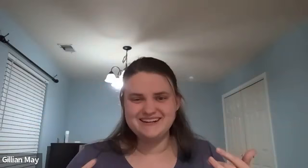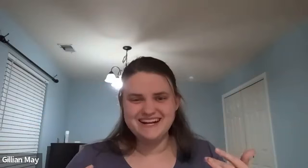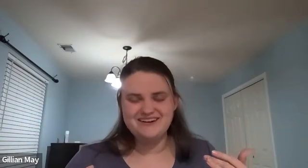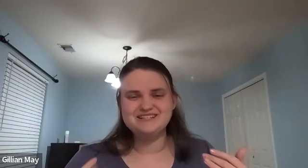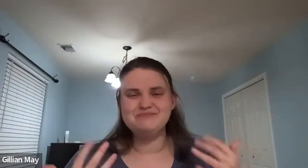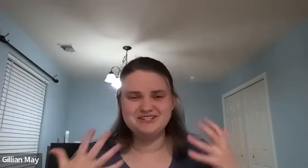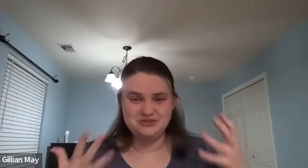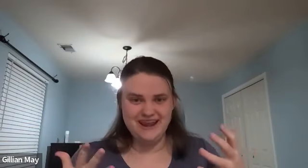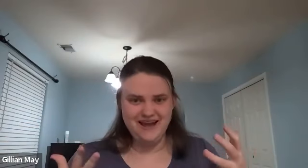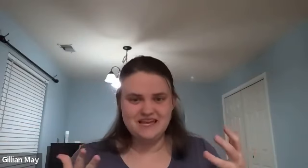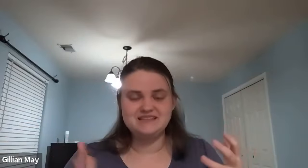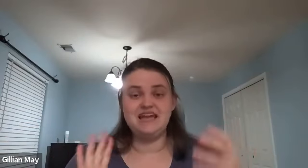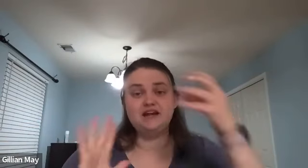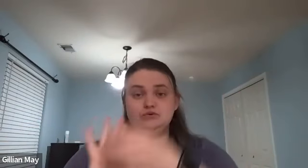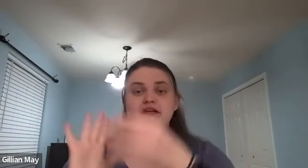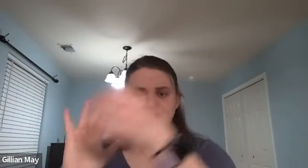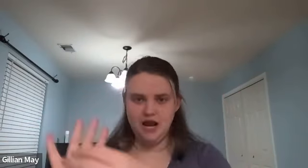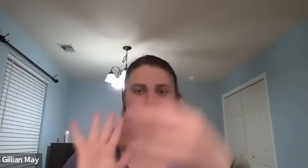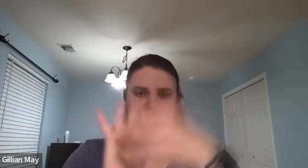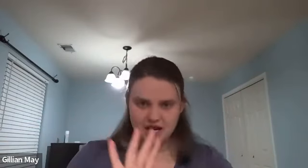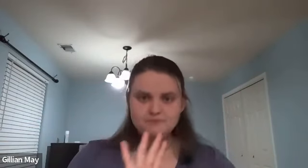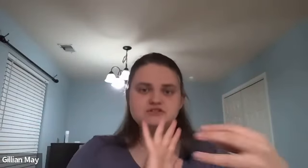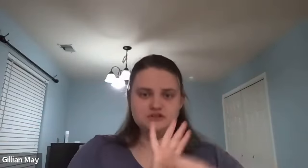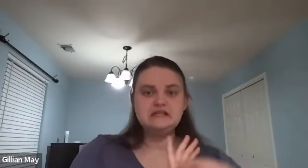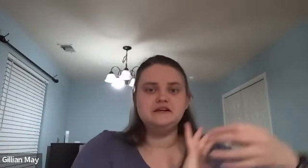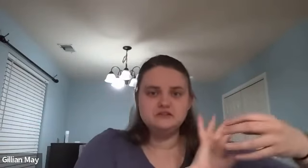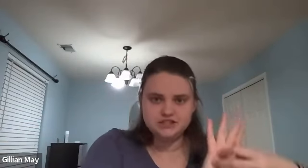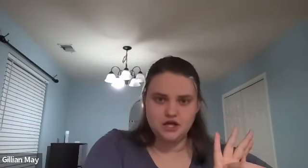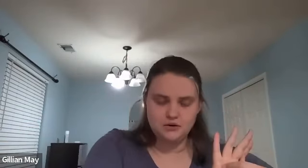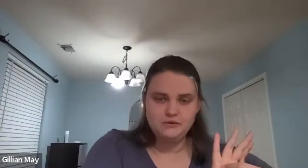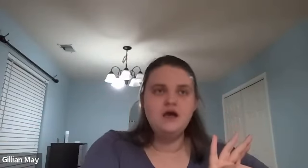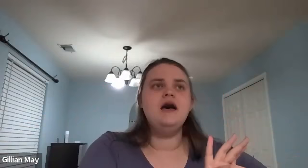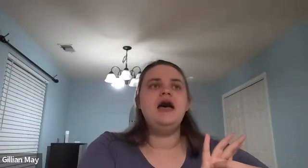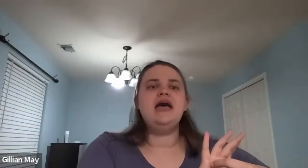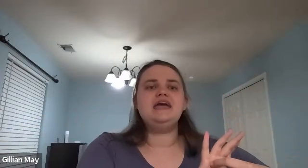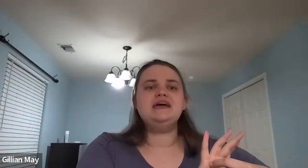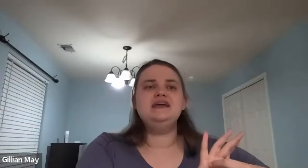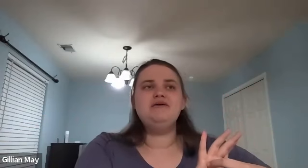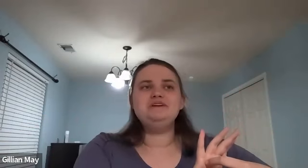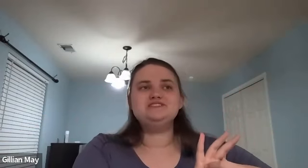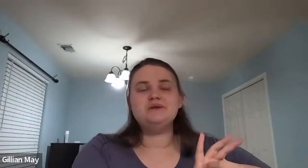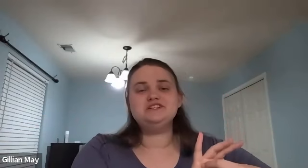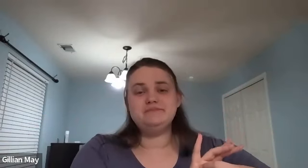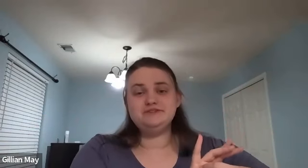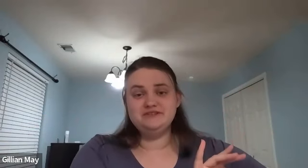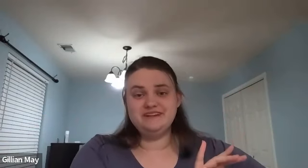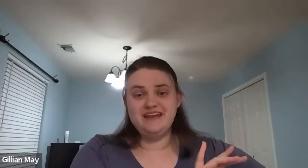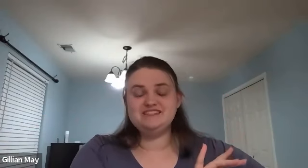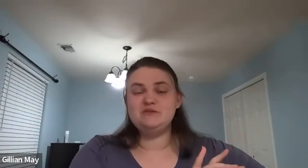right now because Magic Treehouse has like actual like chapters that are clearly shown. And we stopped at chapter 2 today. So they still